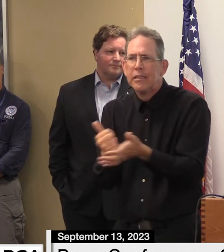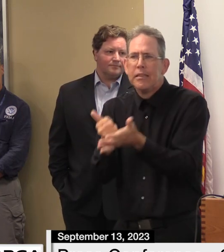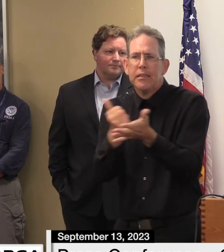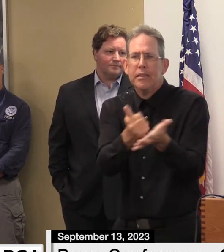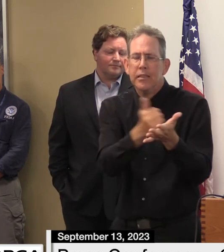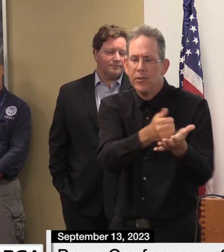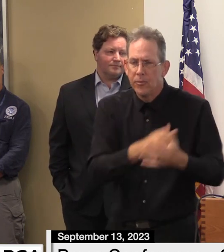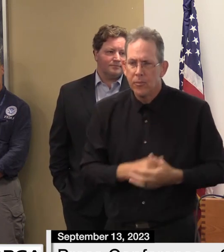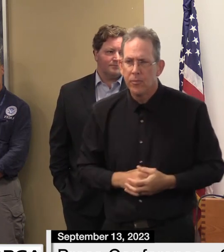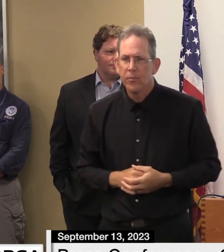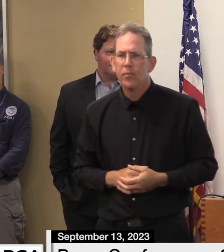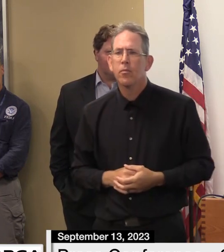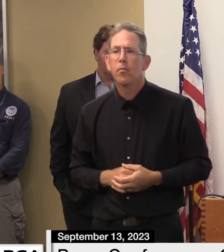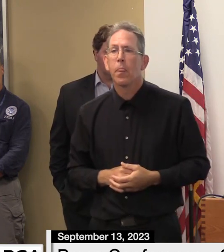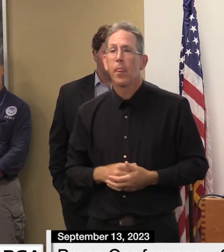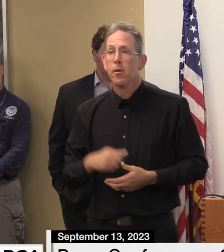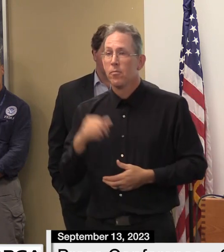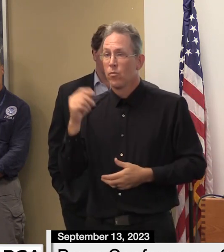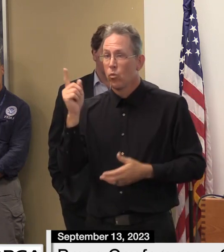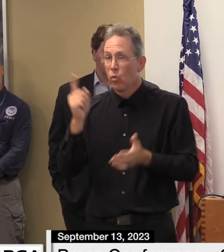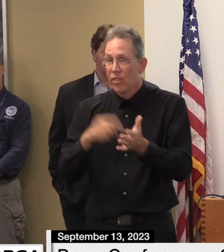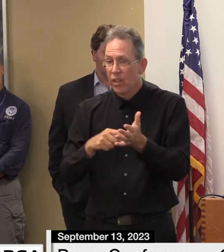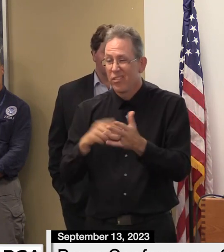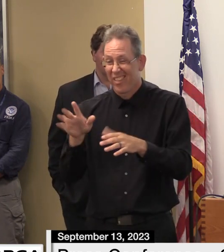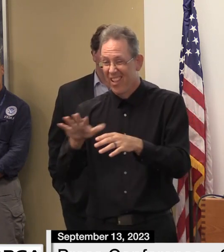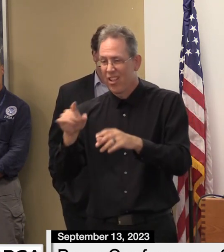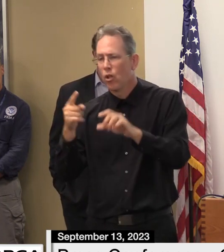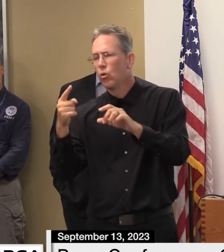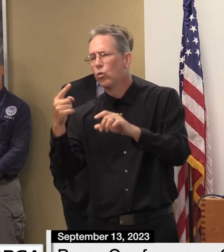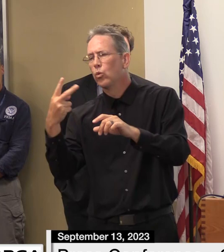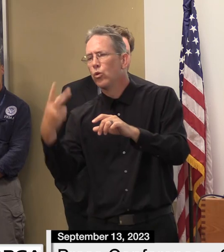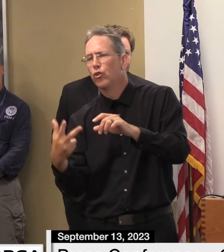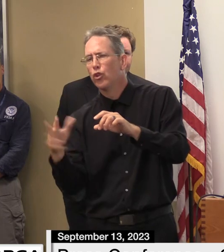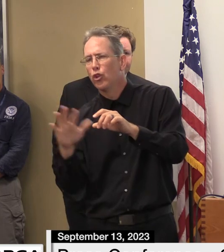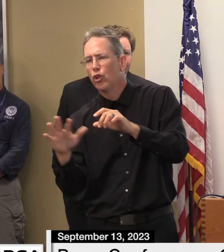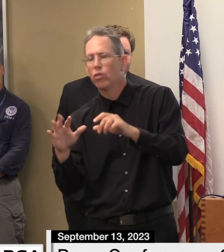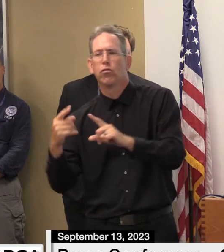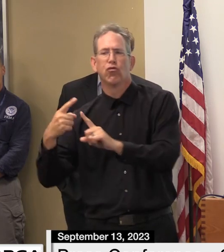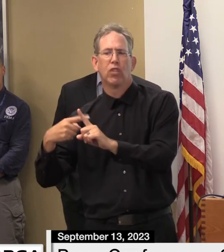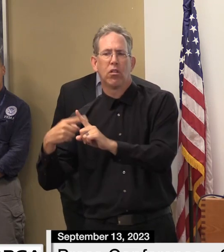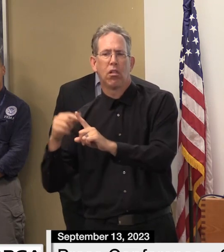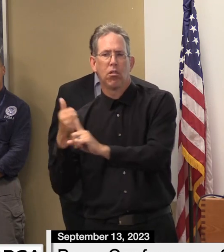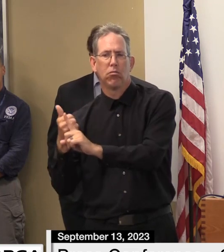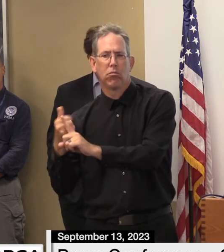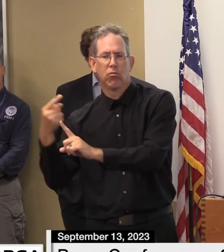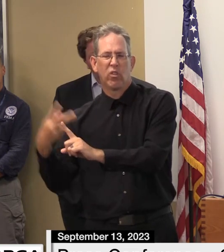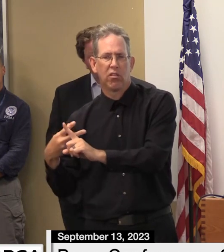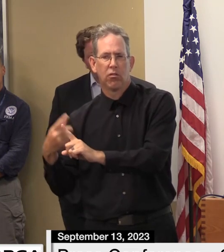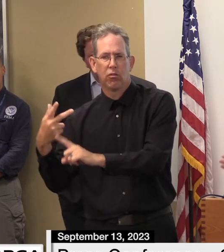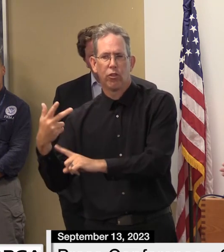About 2/3 of those will be dedicated to rental housing. That will be